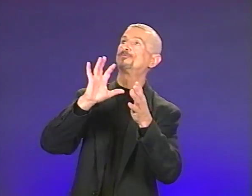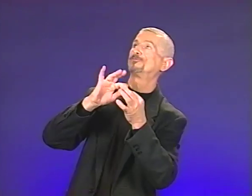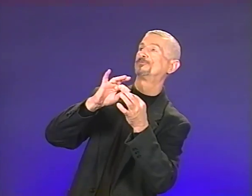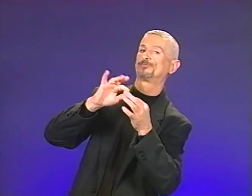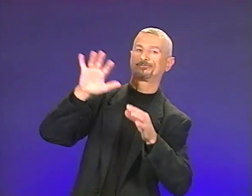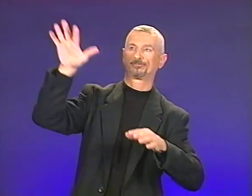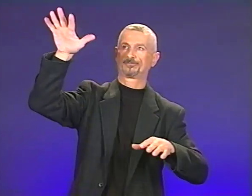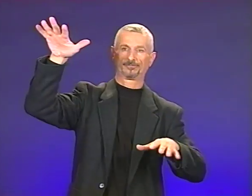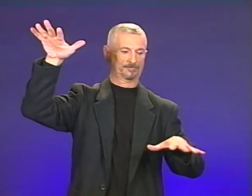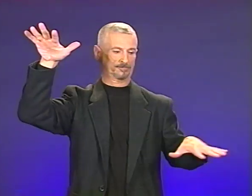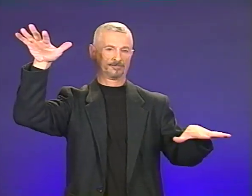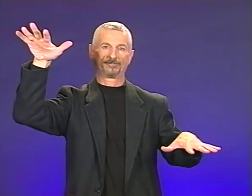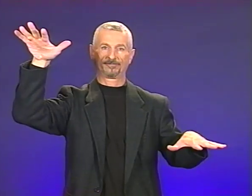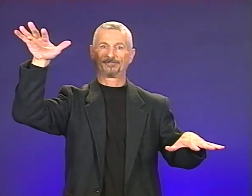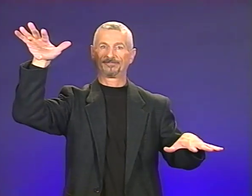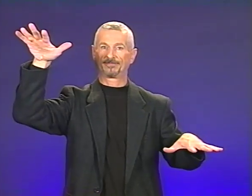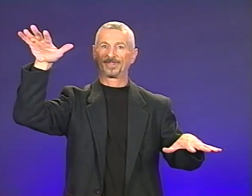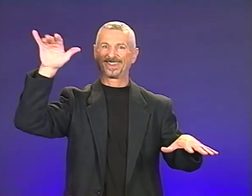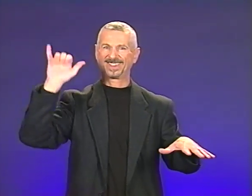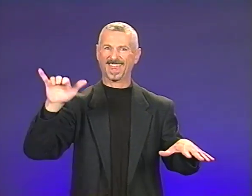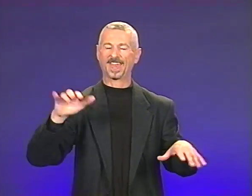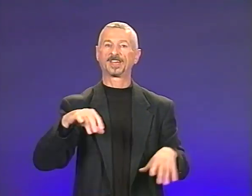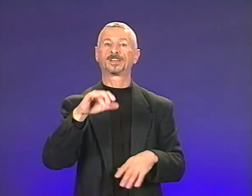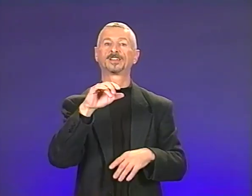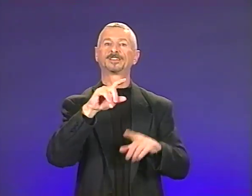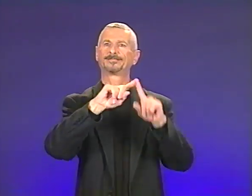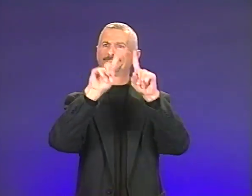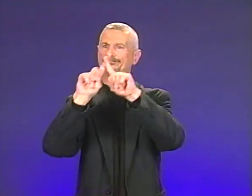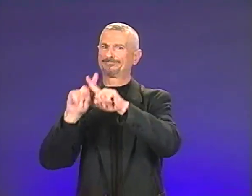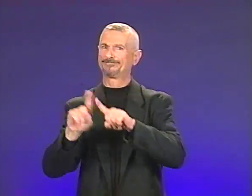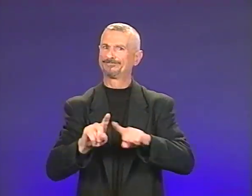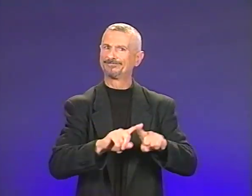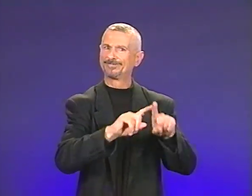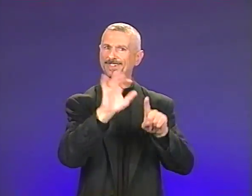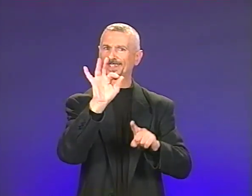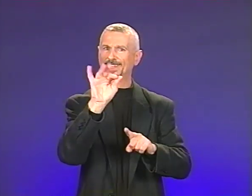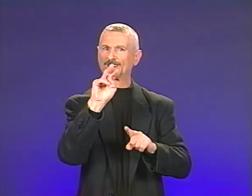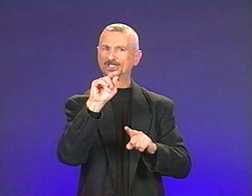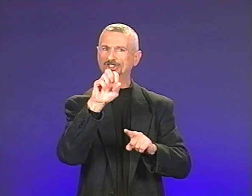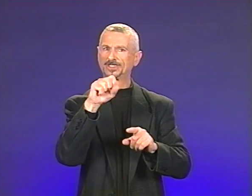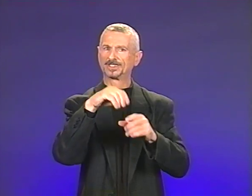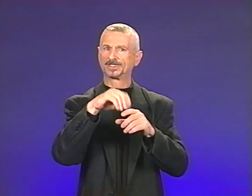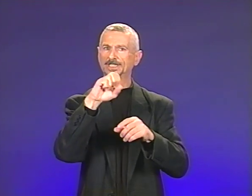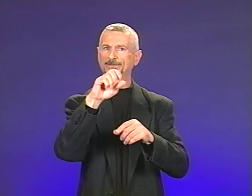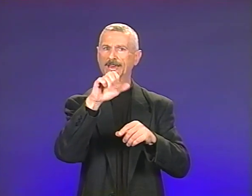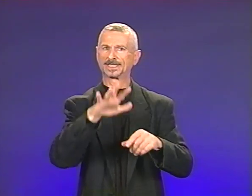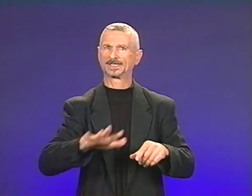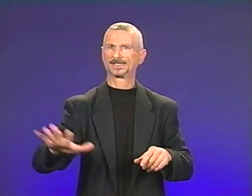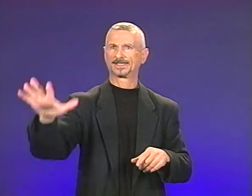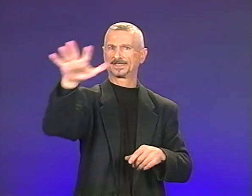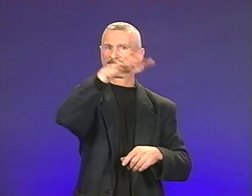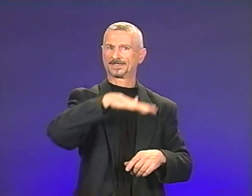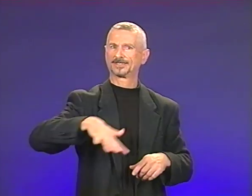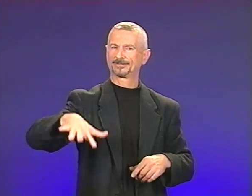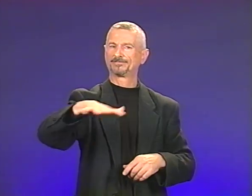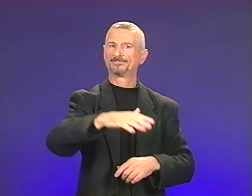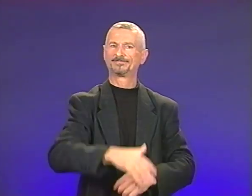Body shifts, change in eye gaze, and head positions are used to indicate who is speaking. These are some of the functions of space in American Sign